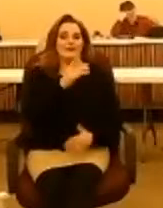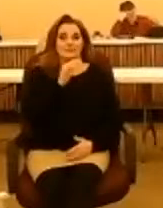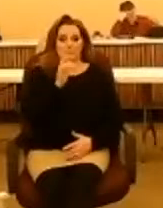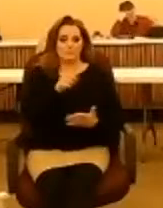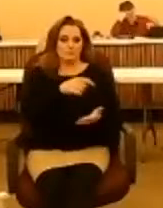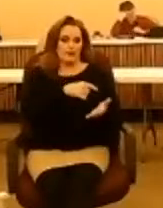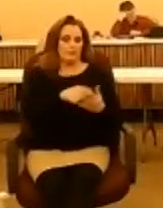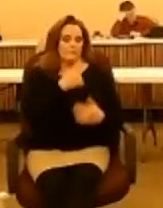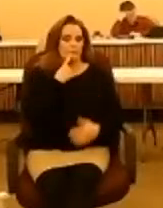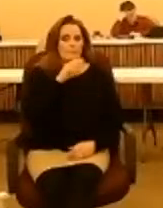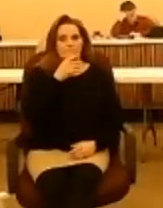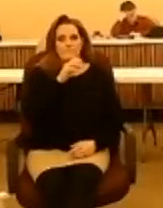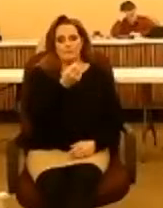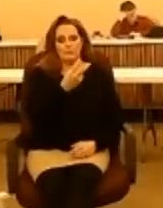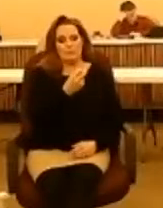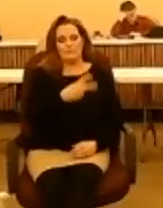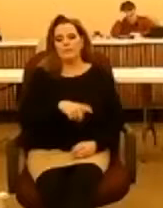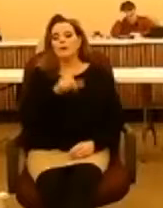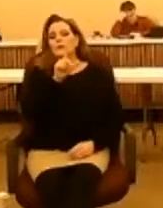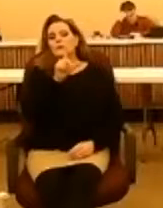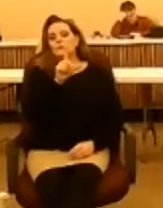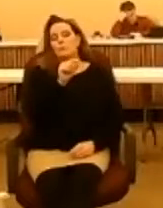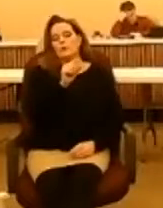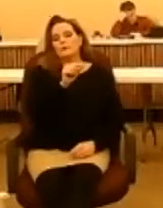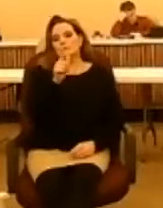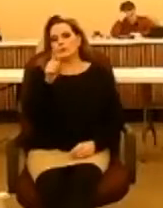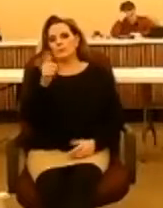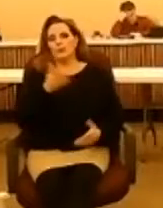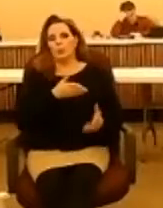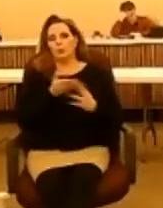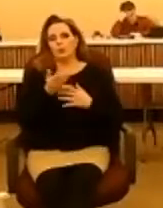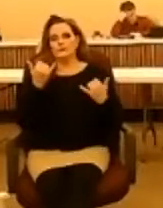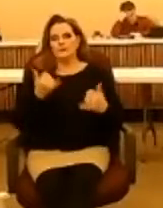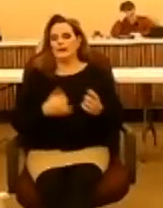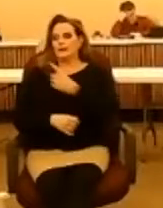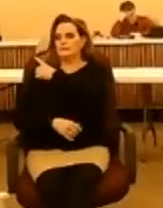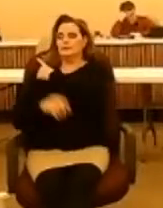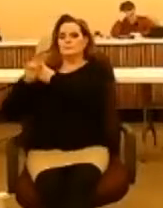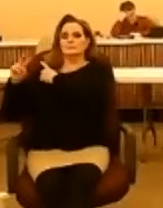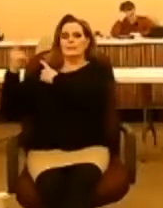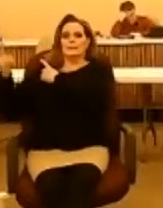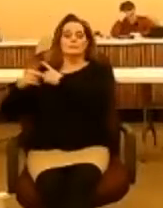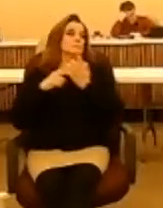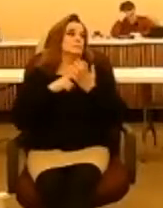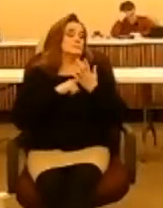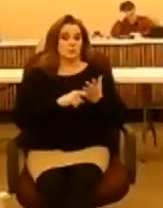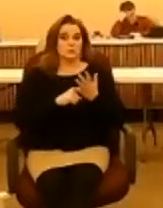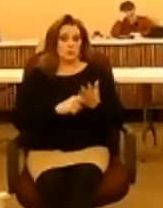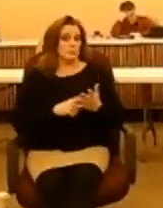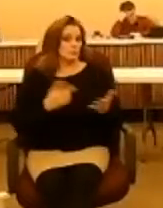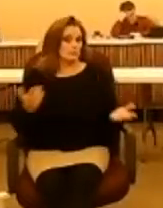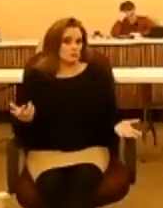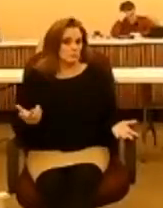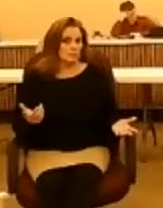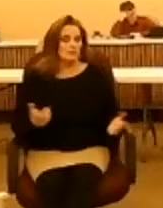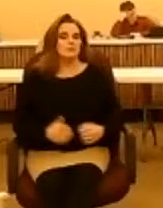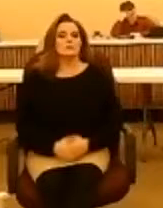February 12th, 2021 through today. Second. Any discussion?